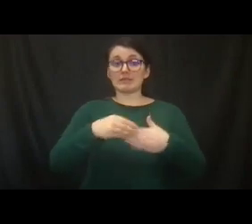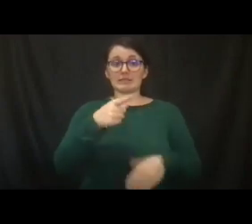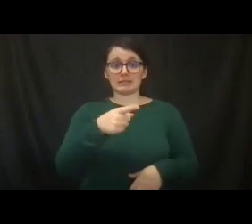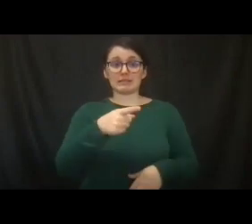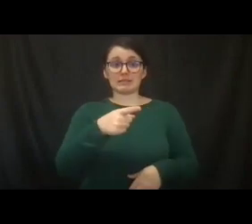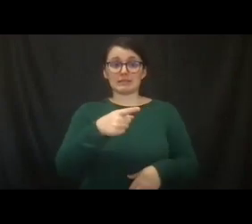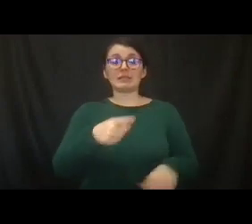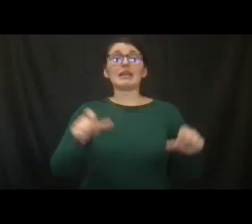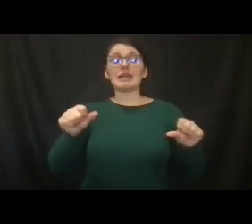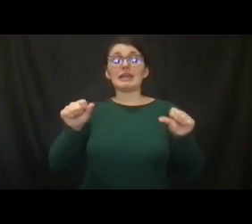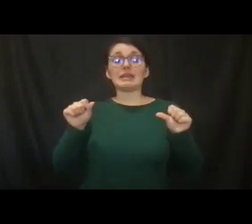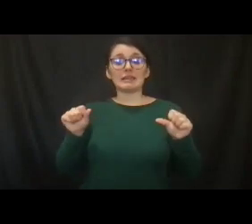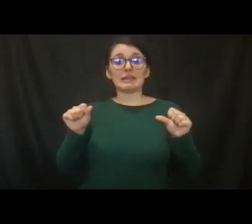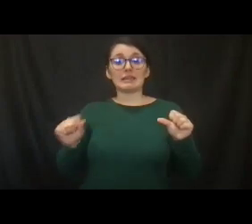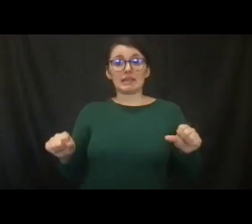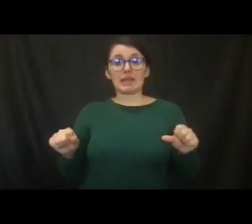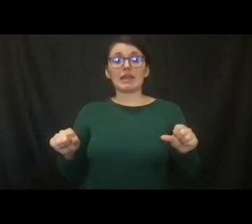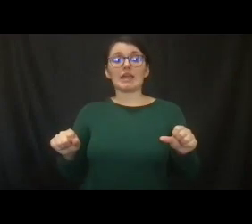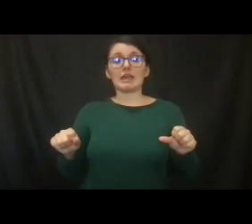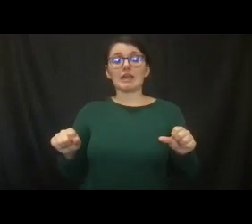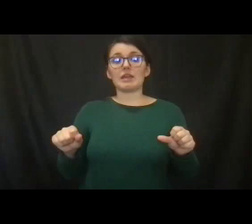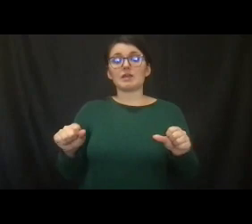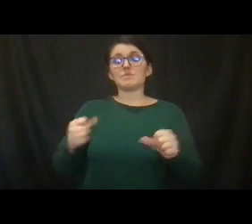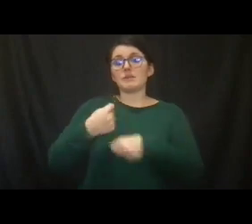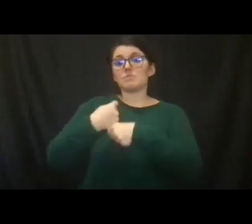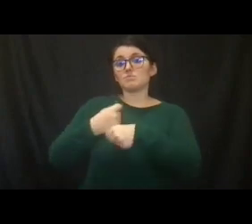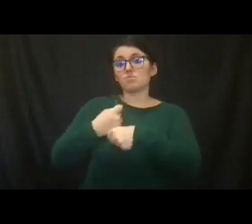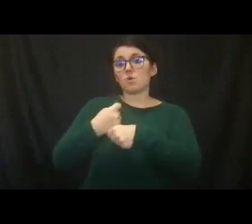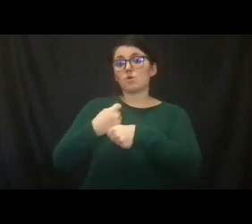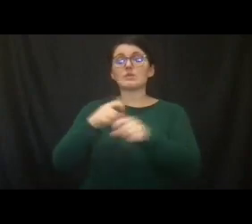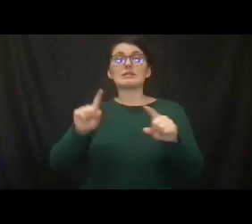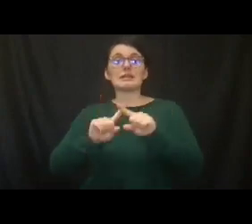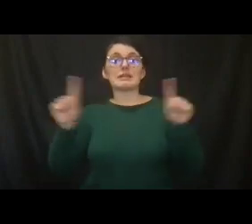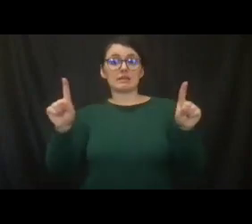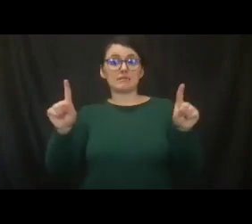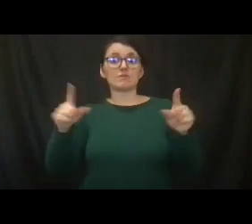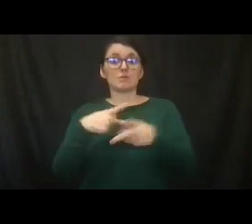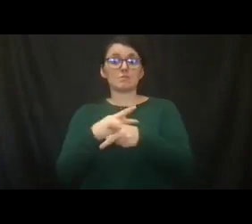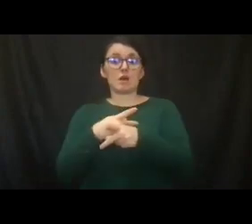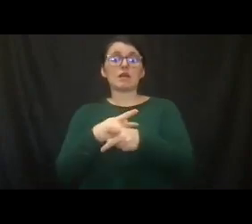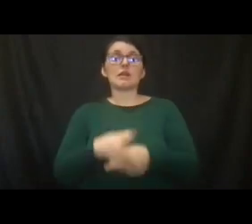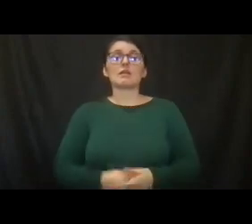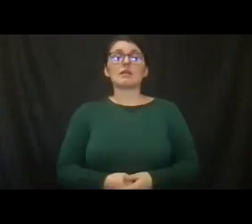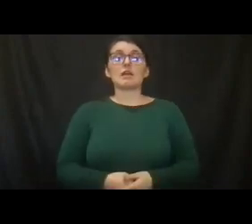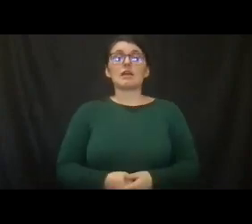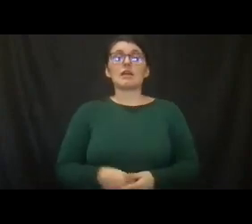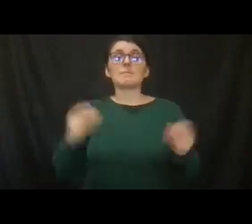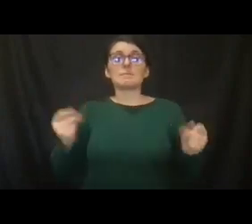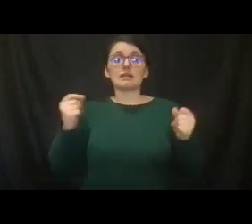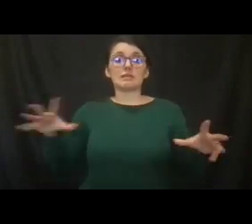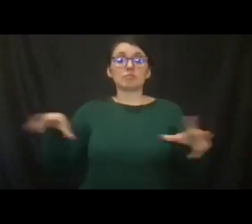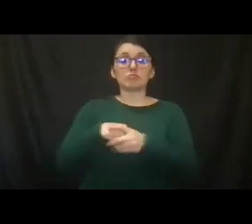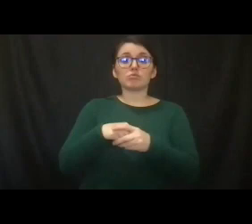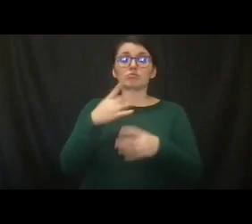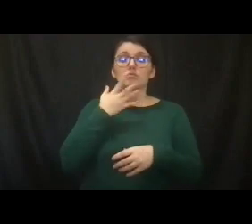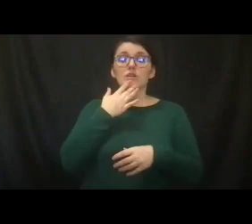into way more products than the colored plastic. Once you put a color into a plastic, you